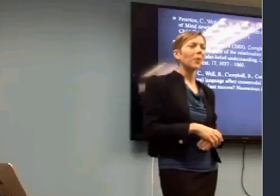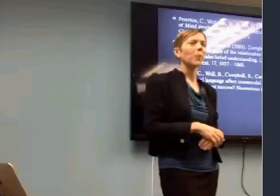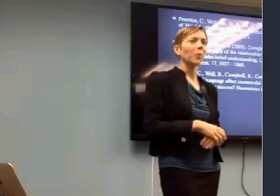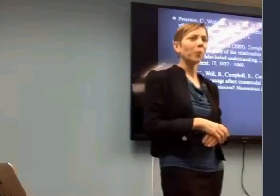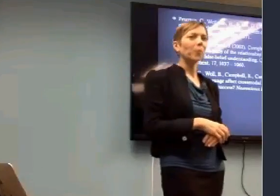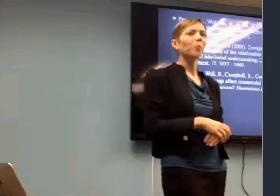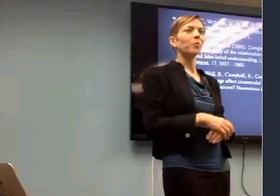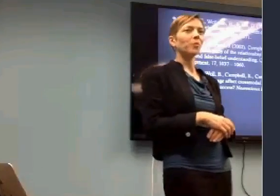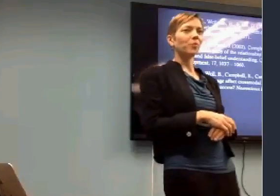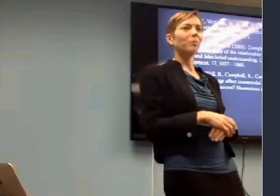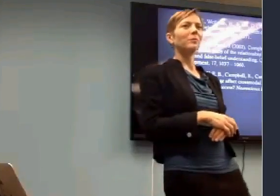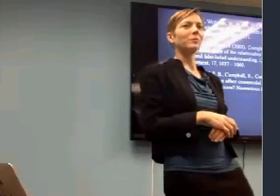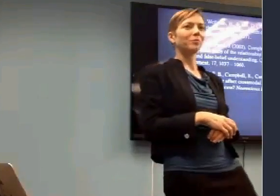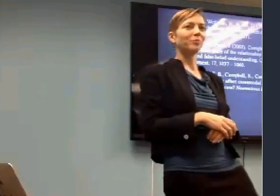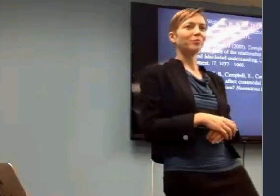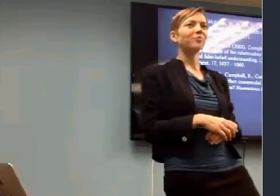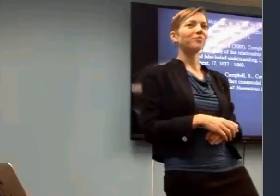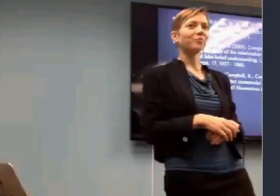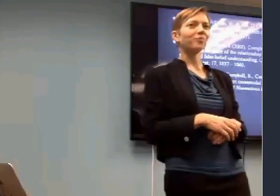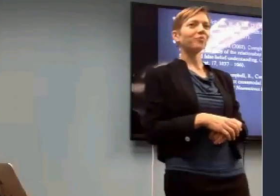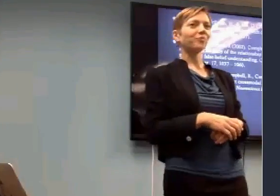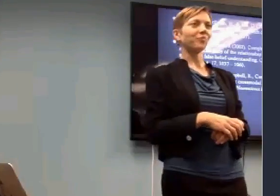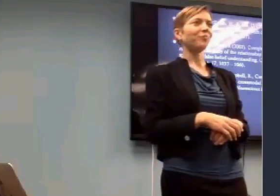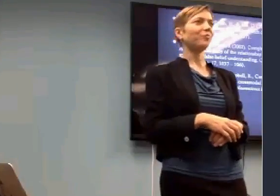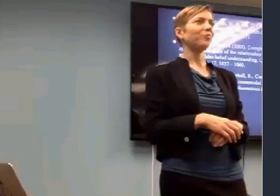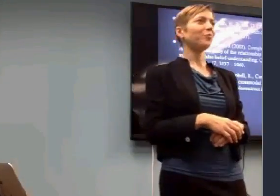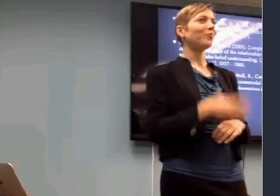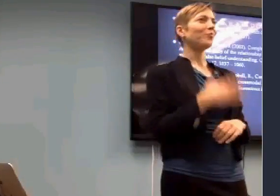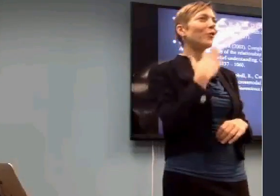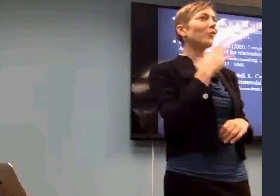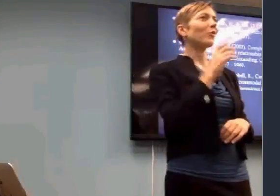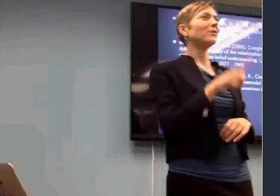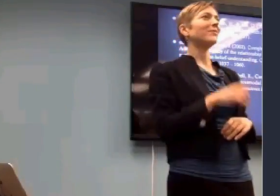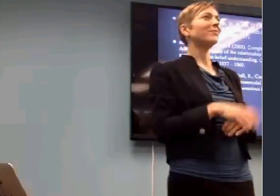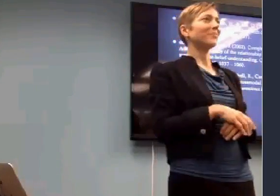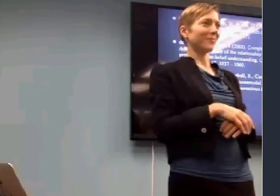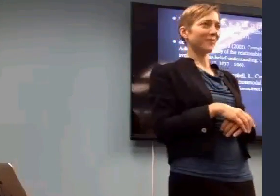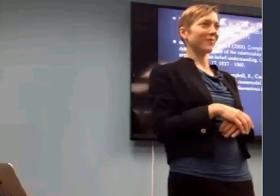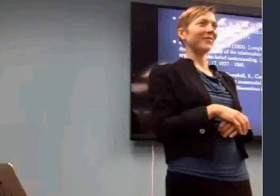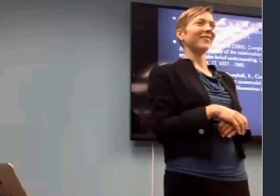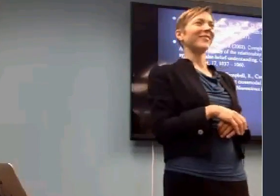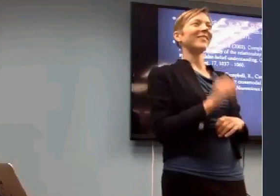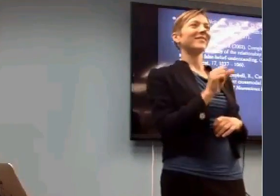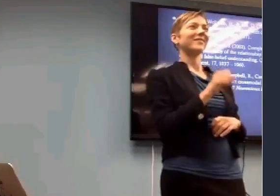be able to answer it. Yeah. Good question.